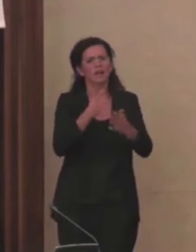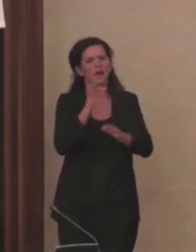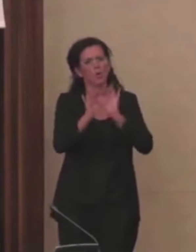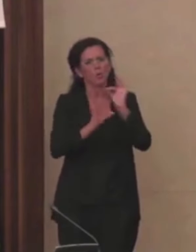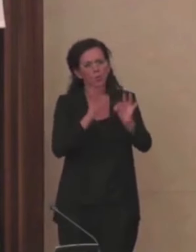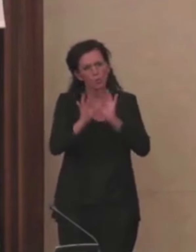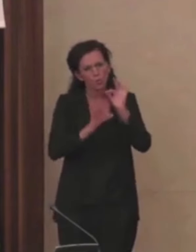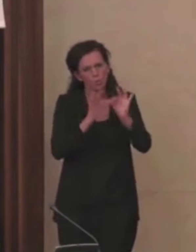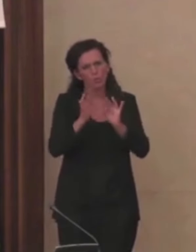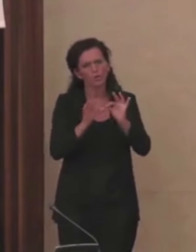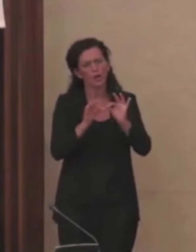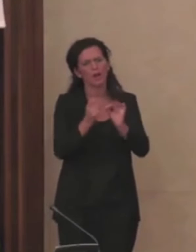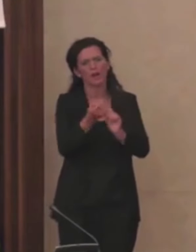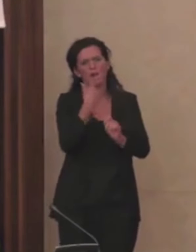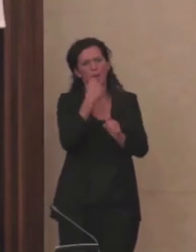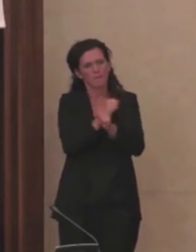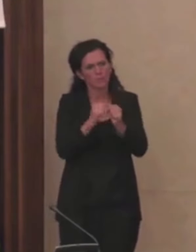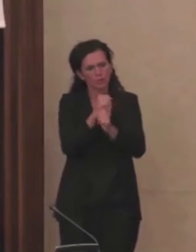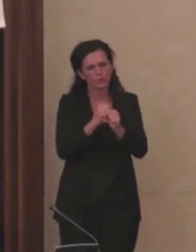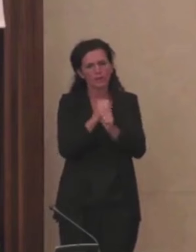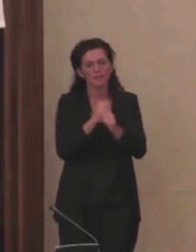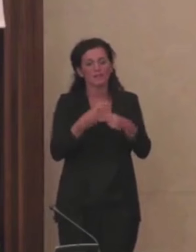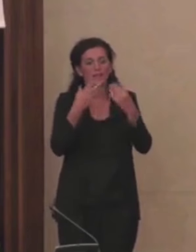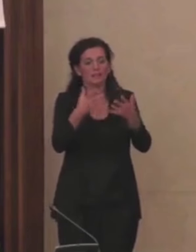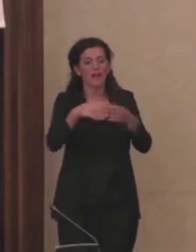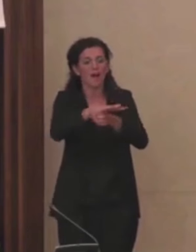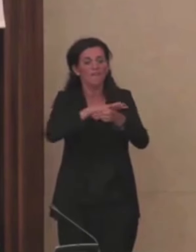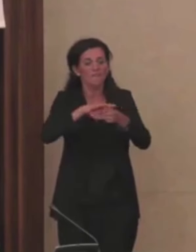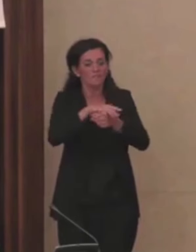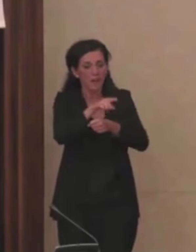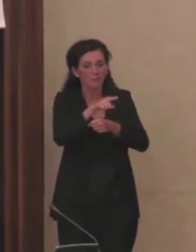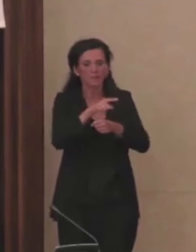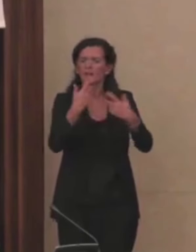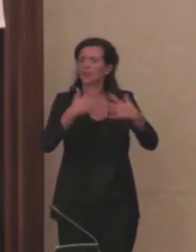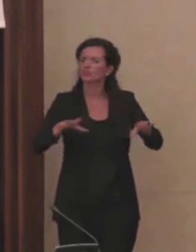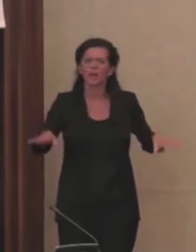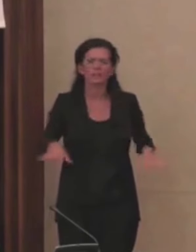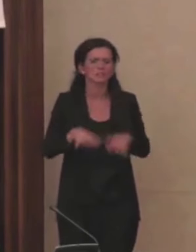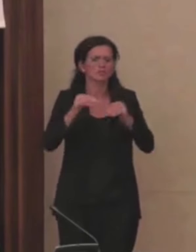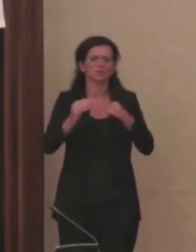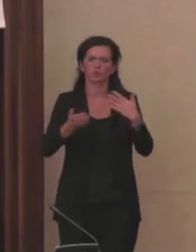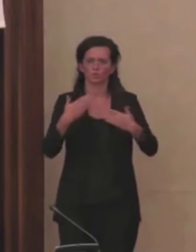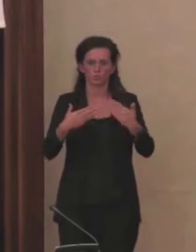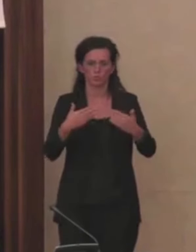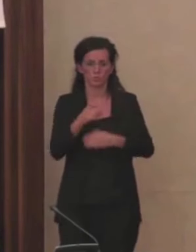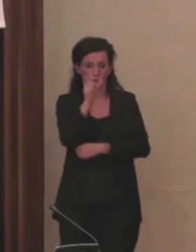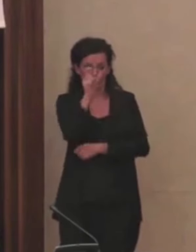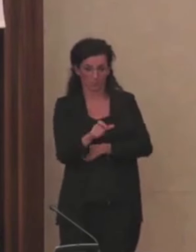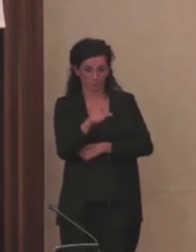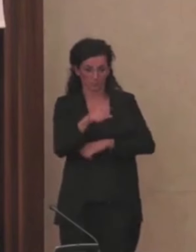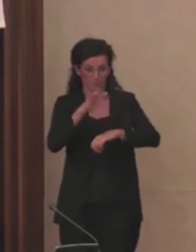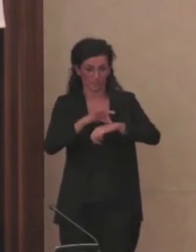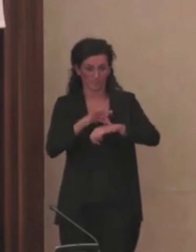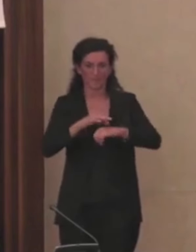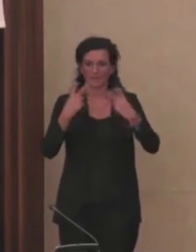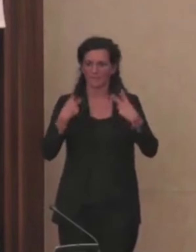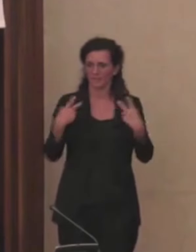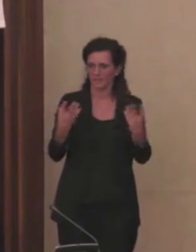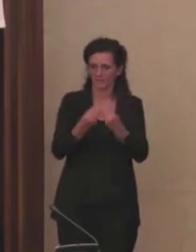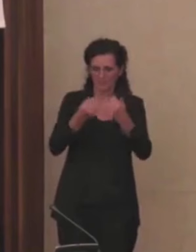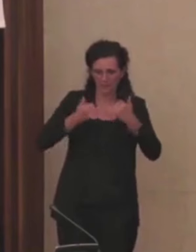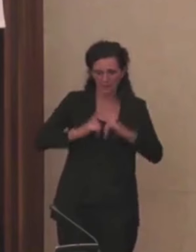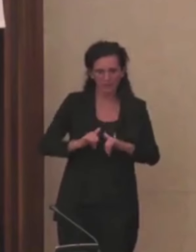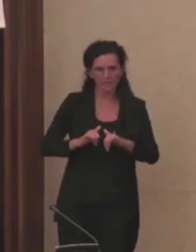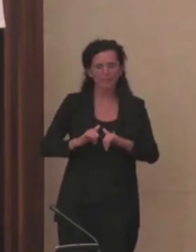a prophylaxis for the families since the beginning, meaning that a patient that lives with